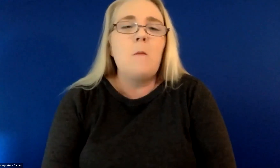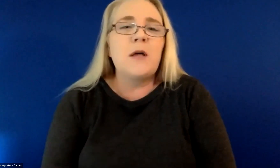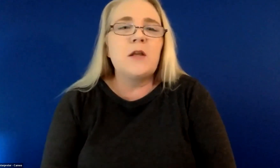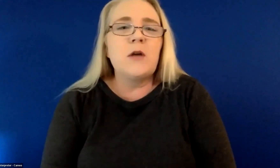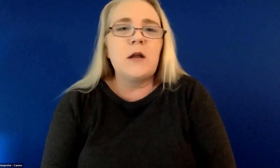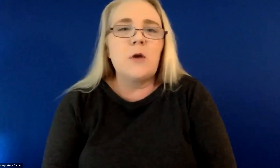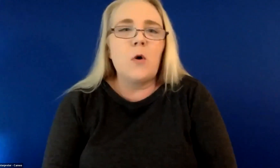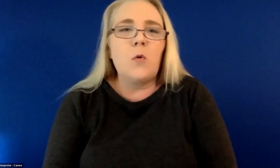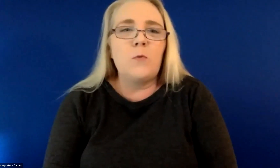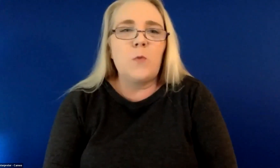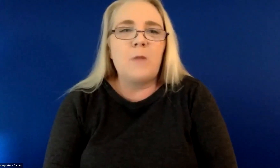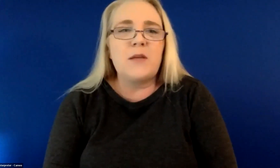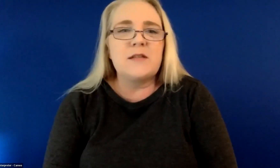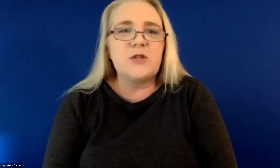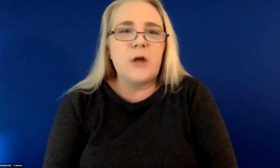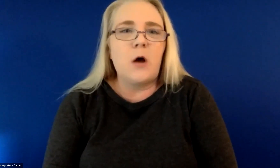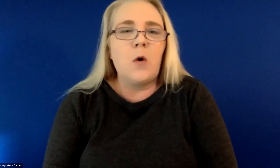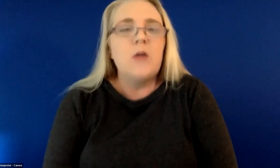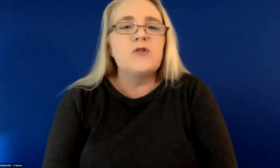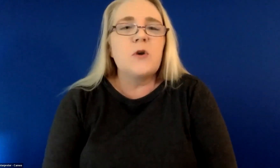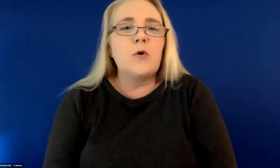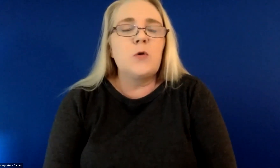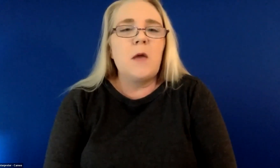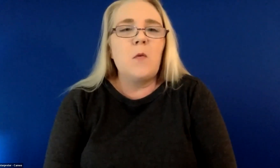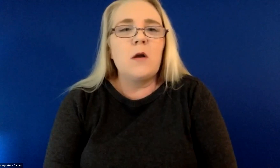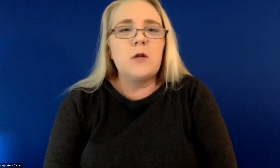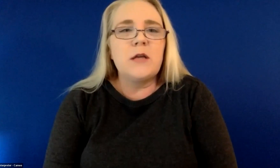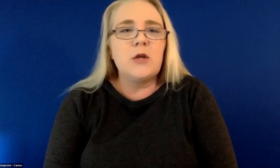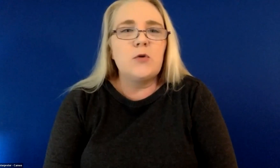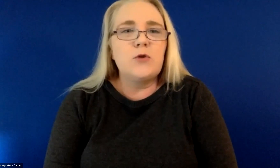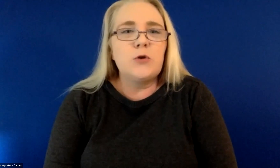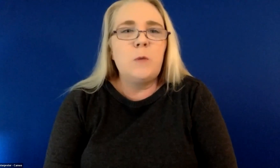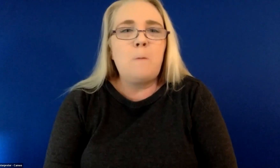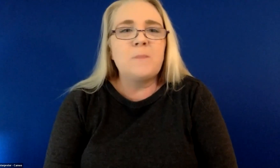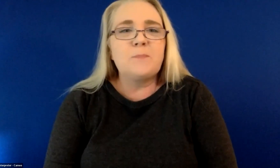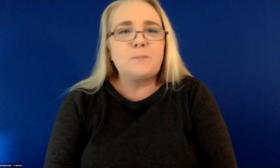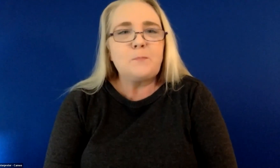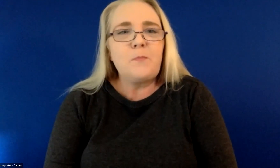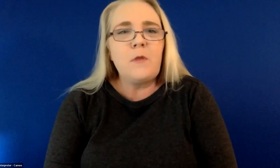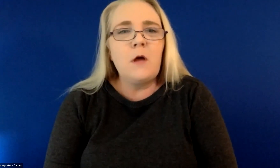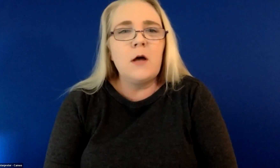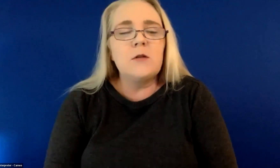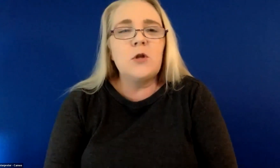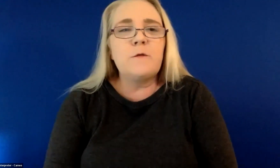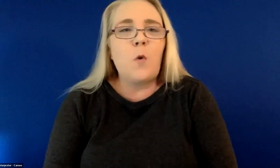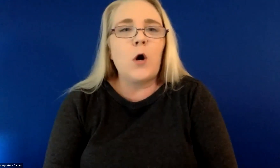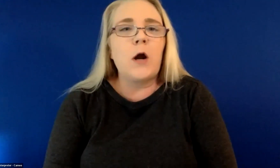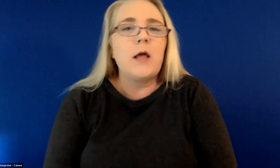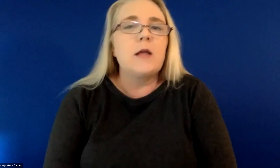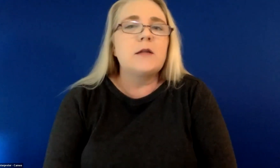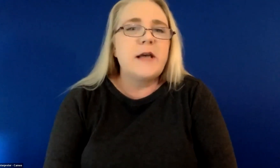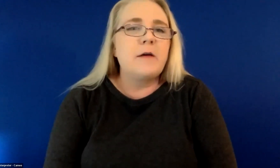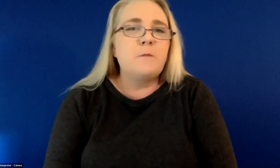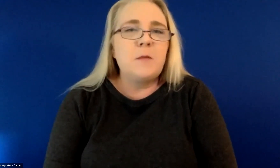place, but you got to know the right places to go. So you may want to look at YouTube, look